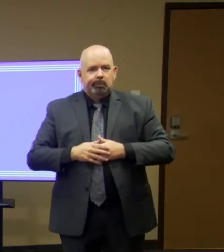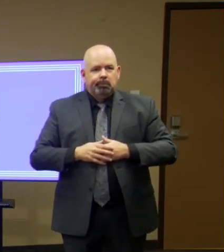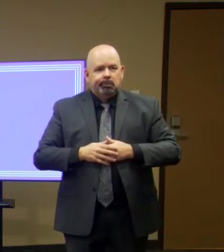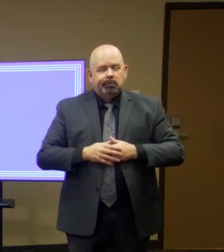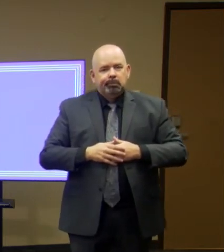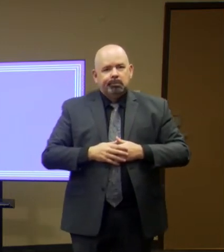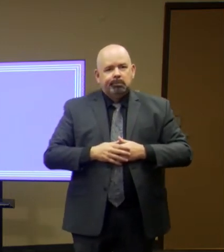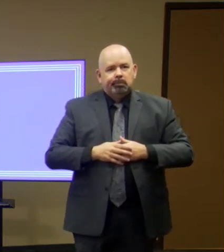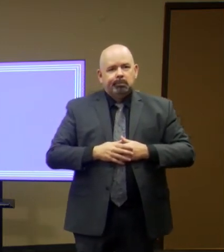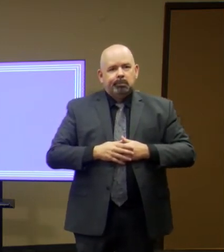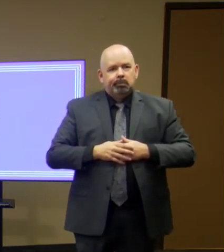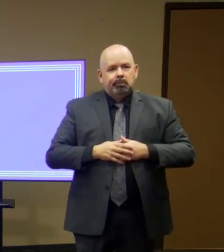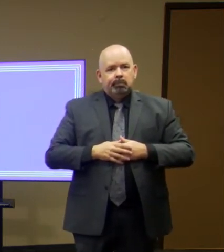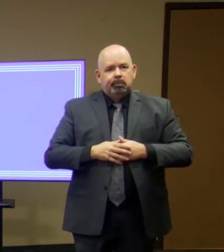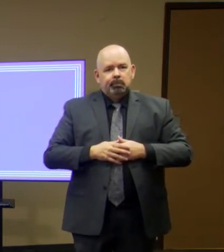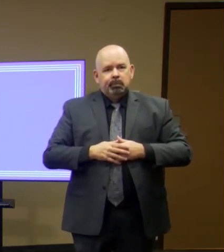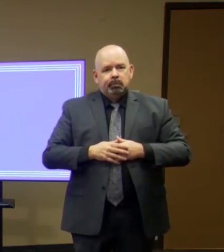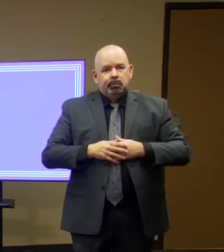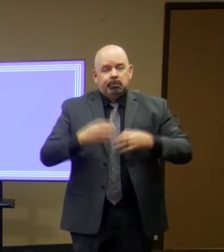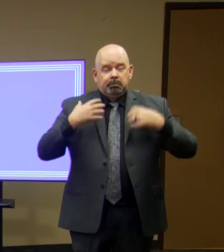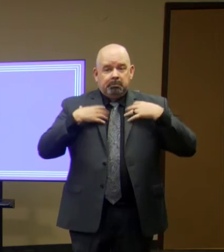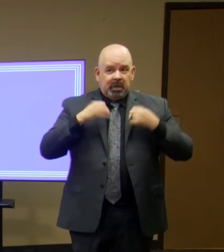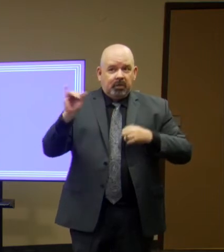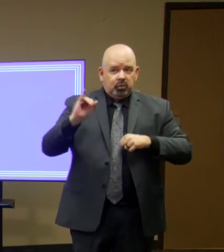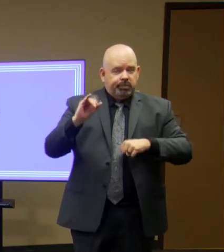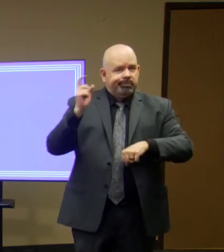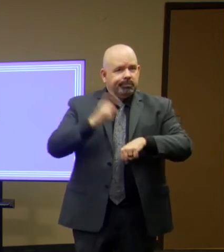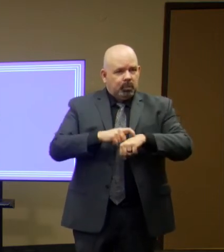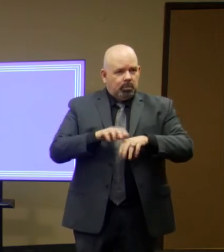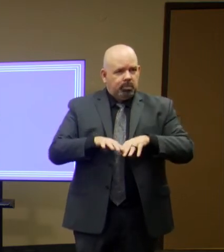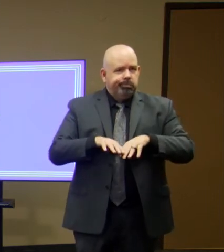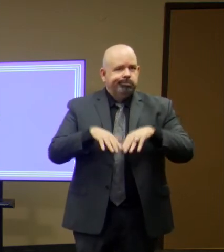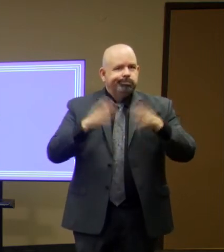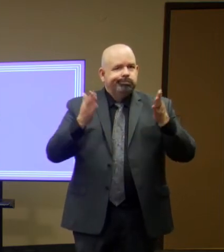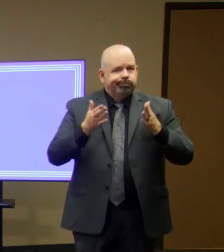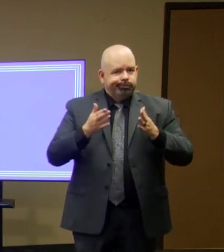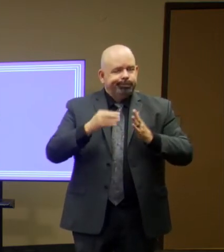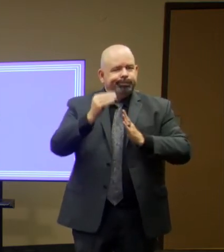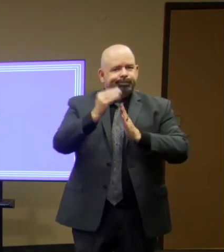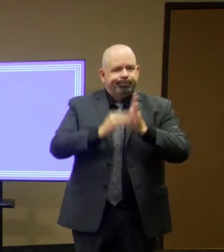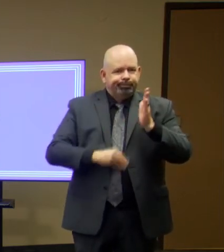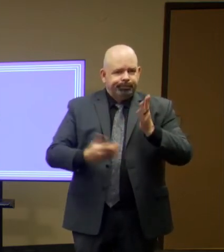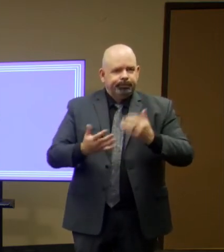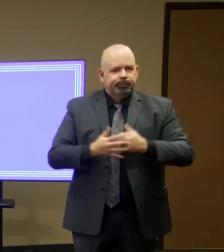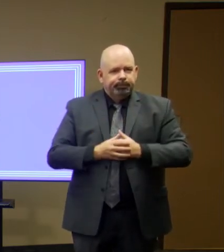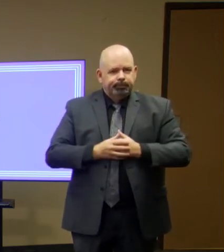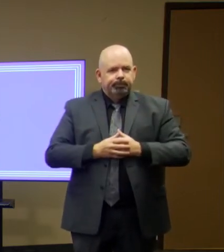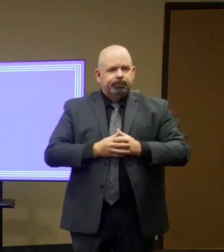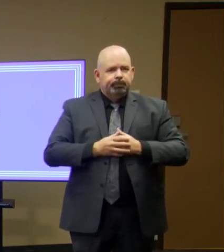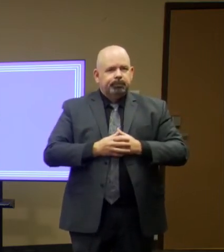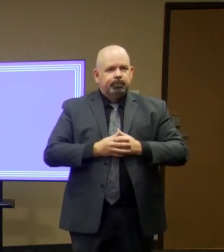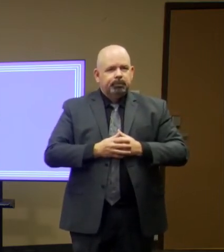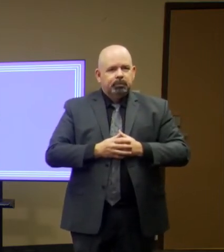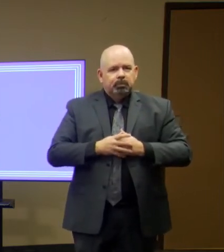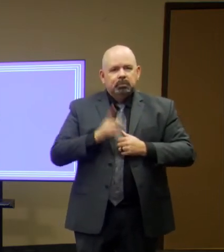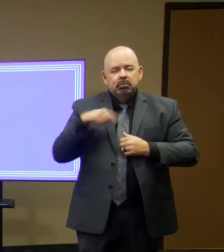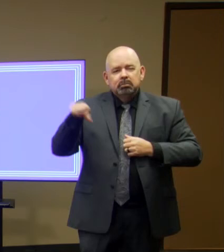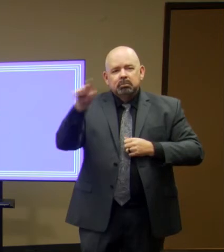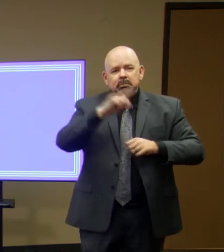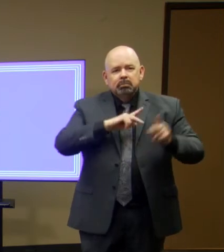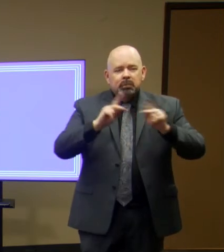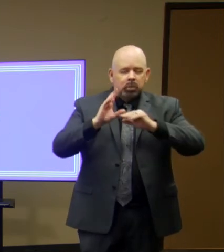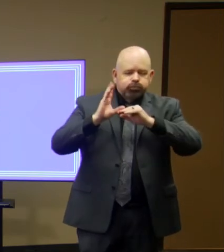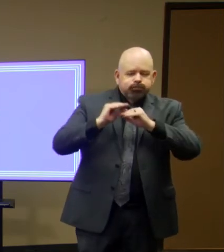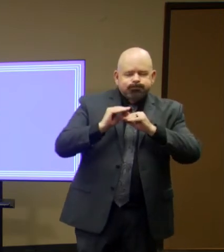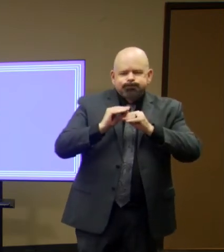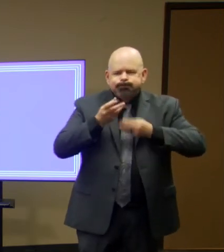enrollment for the Affordable Care Act. So much going on right now. You've got COVID going on, you have the presidential elections, other things